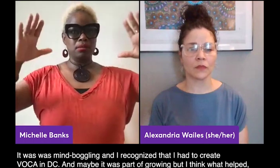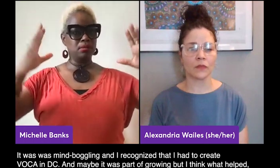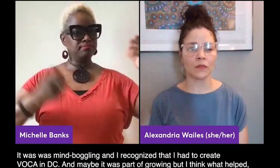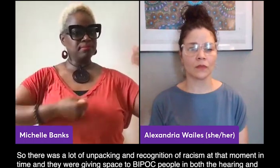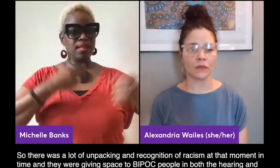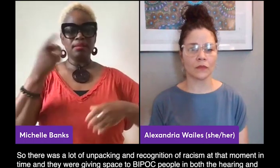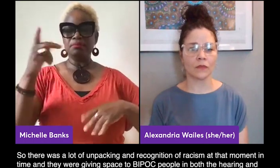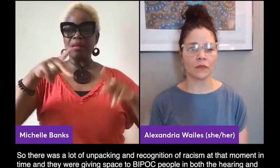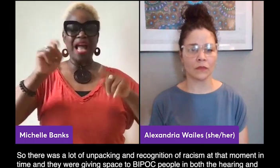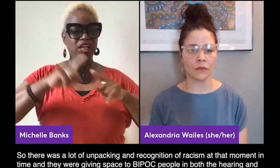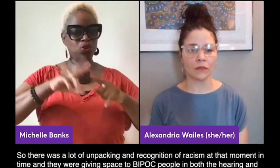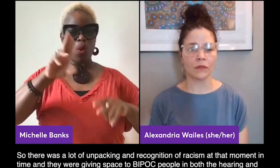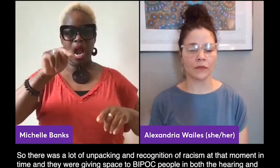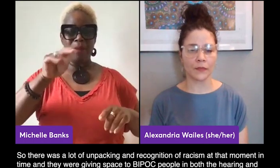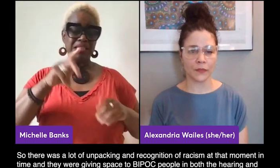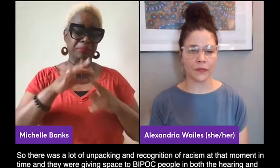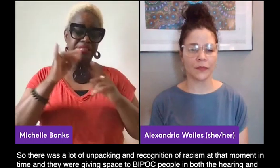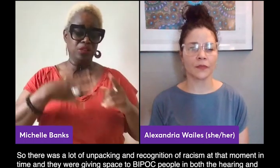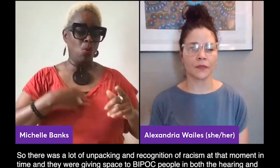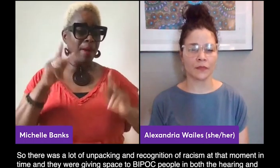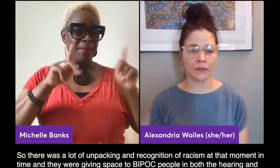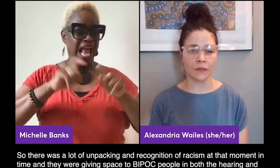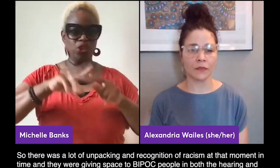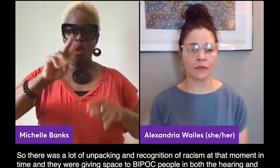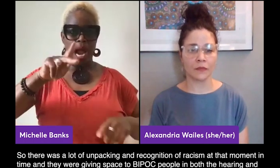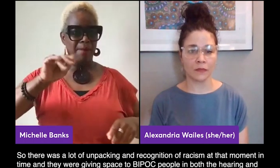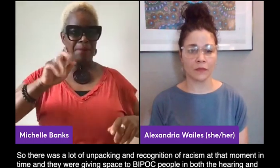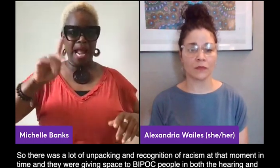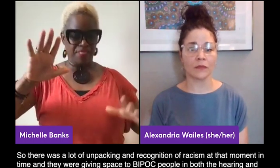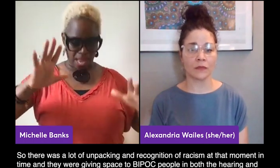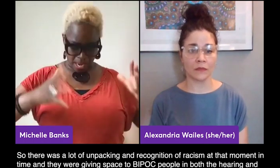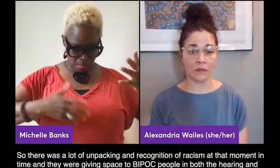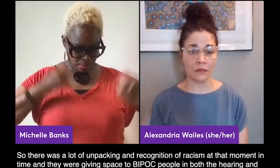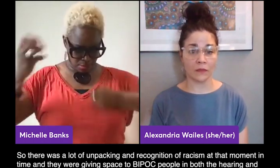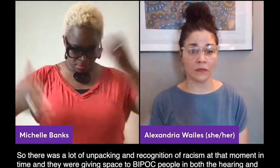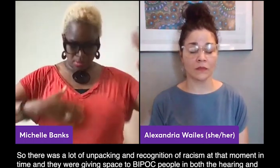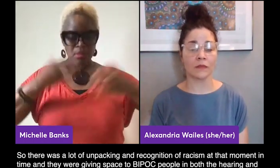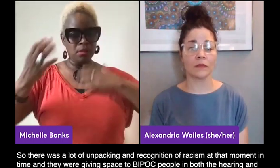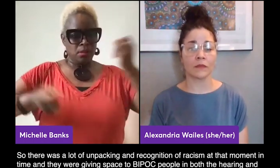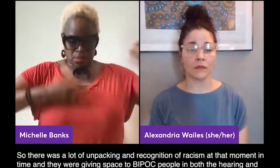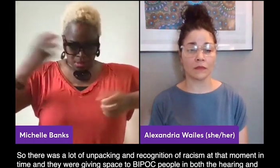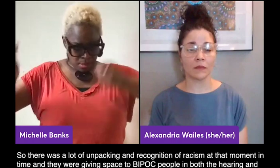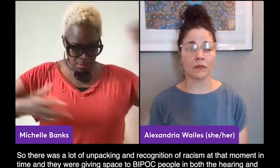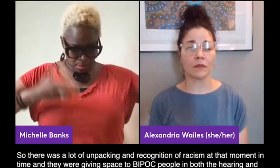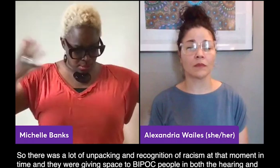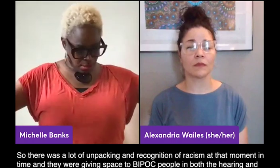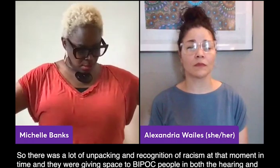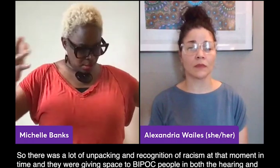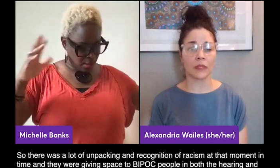So there was a lot of unpacking and recognition of racism at that moment in time.